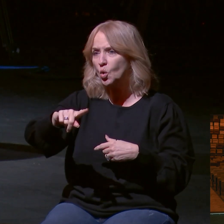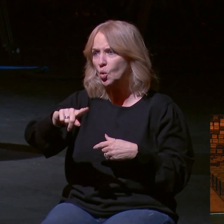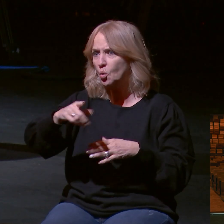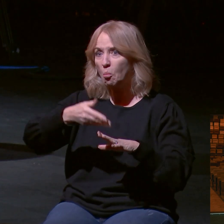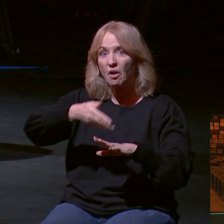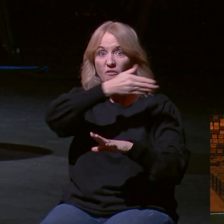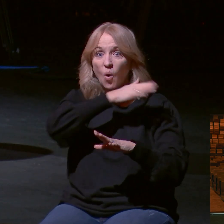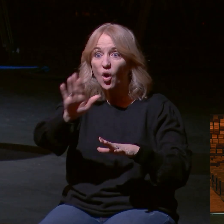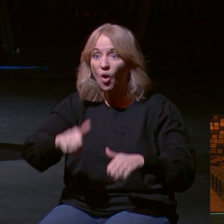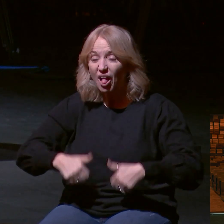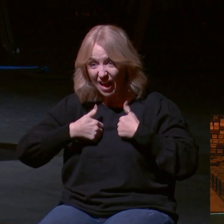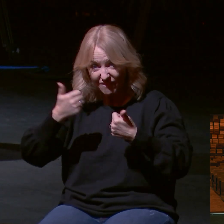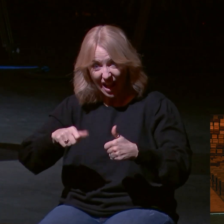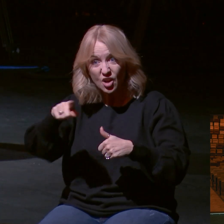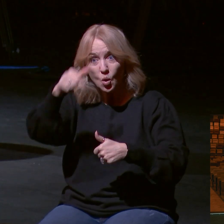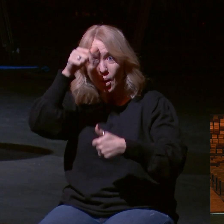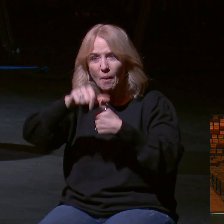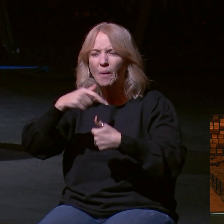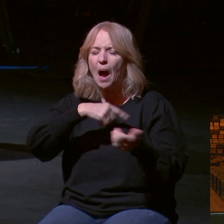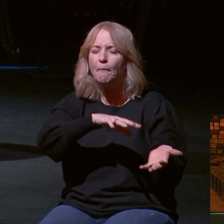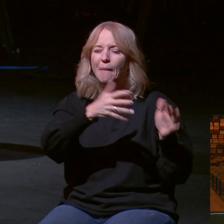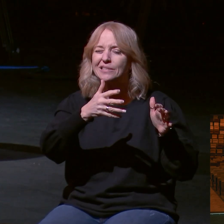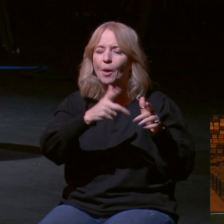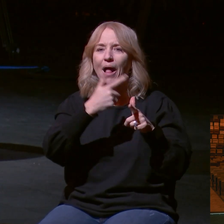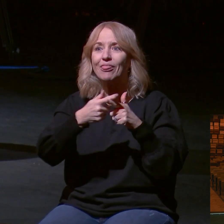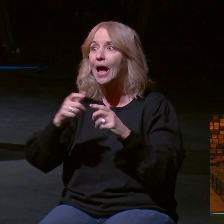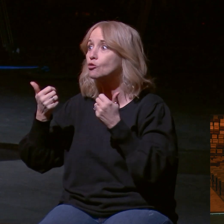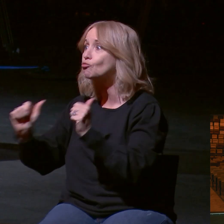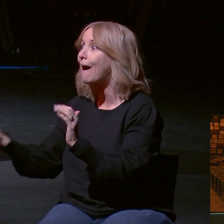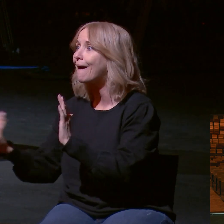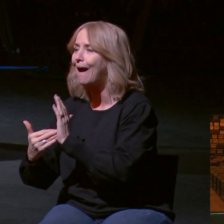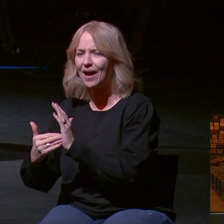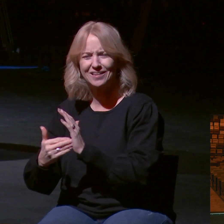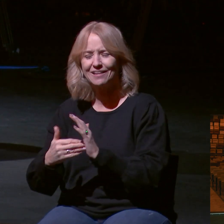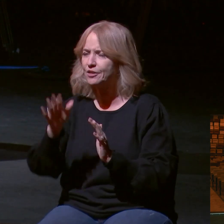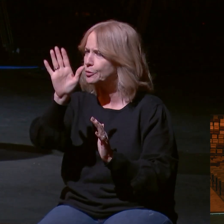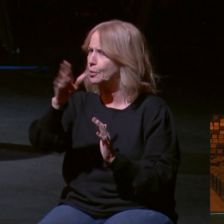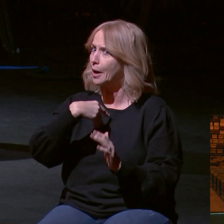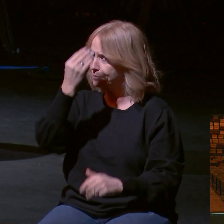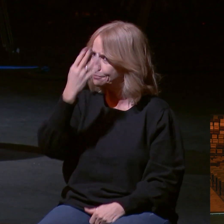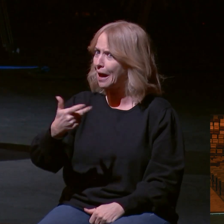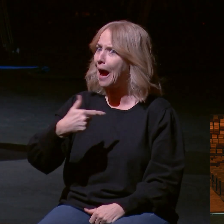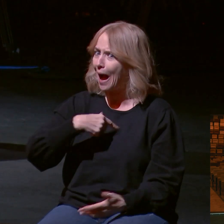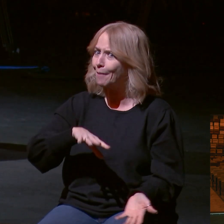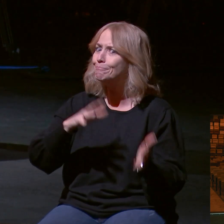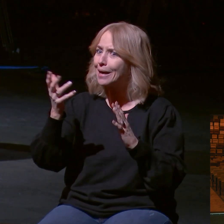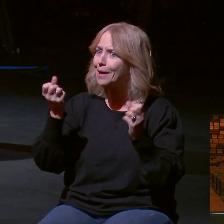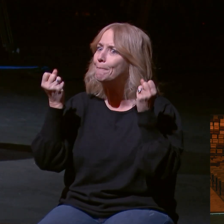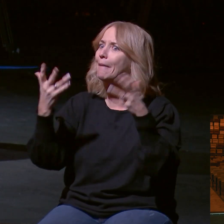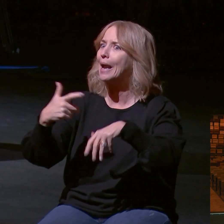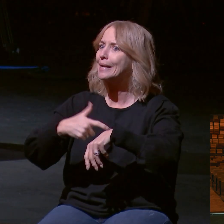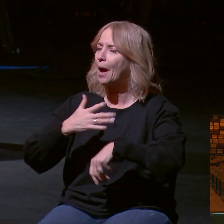at something that you screwed up the first time? You know, I've screwed up more times than I can keep track of. And whenever